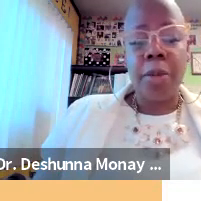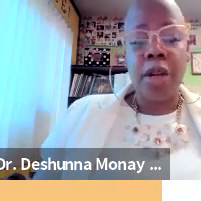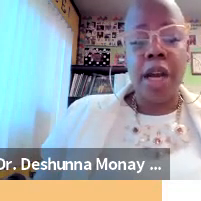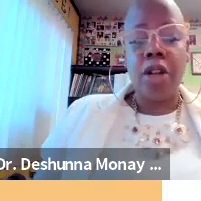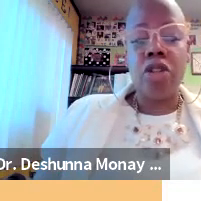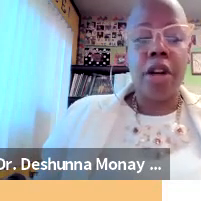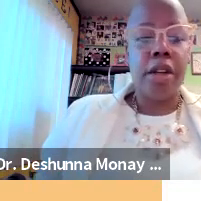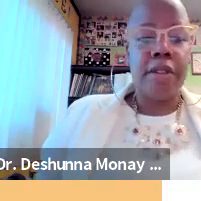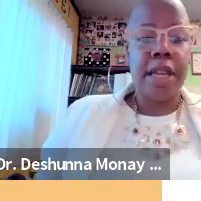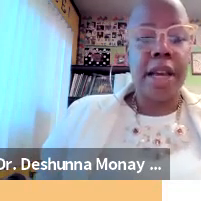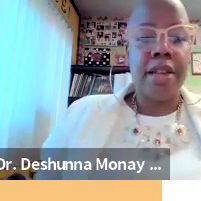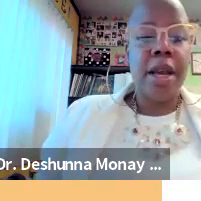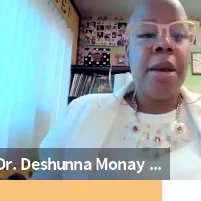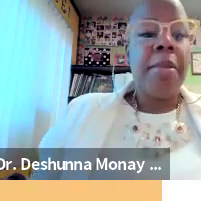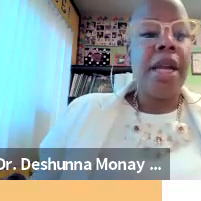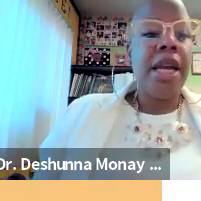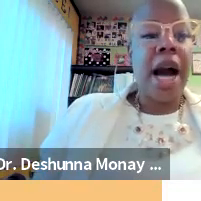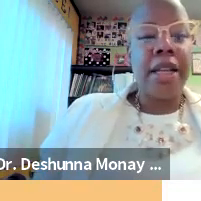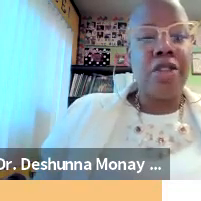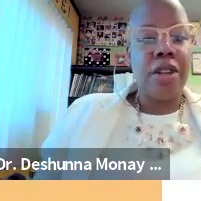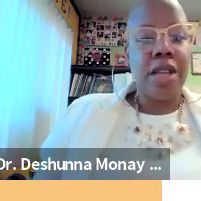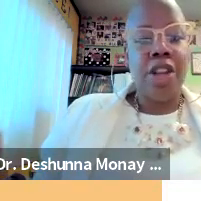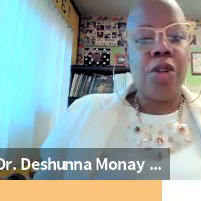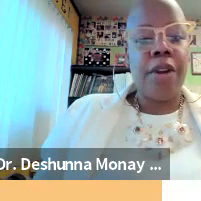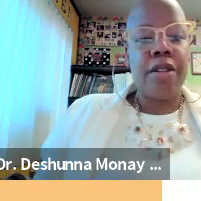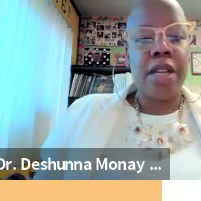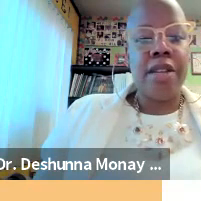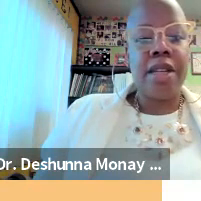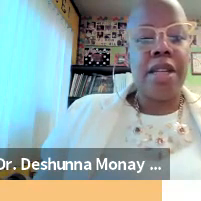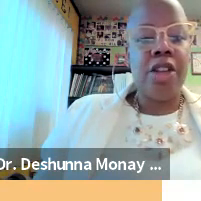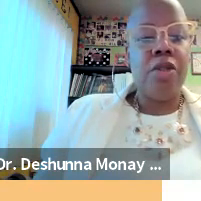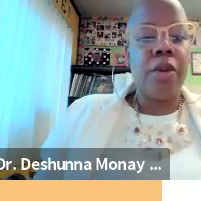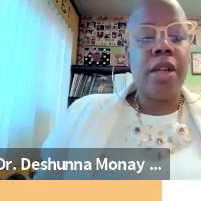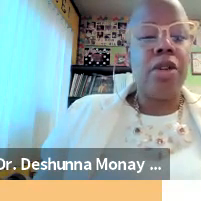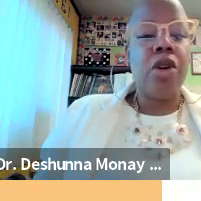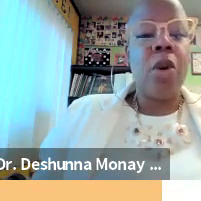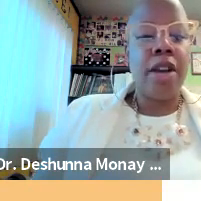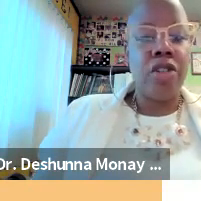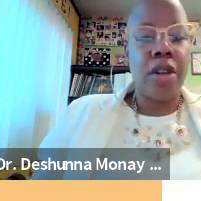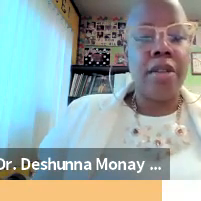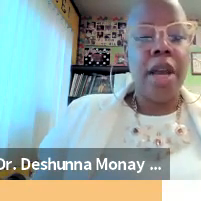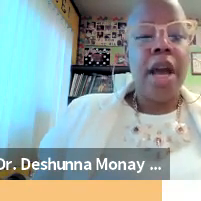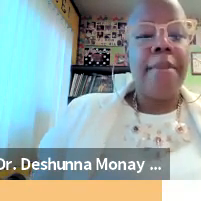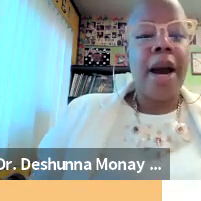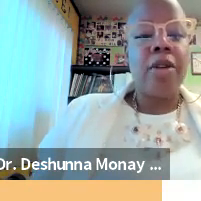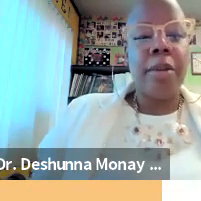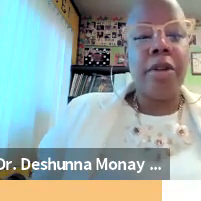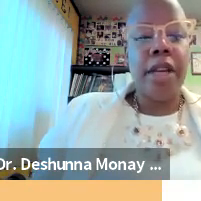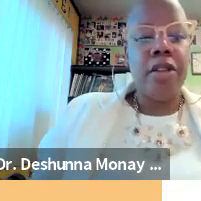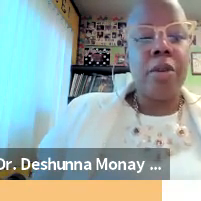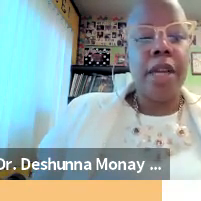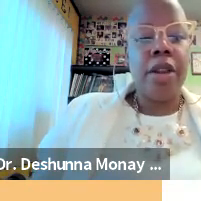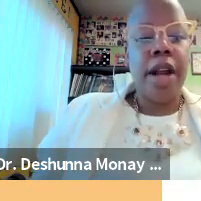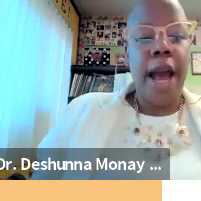for Community Alternatives says many colleges and universities continue to include questions about